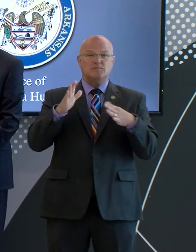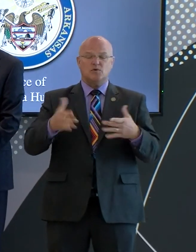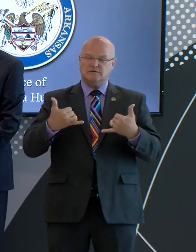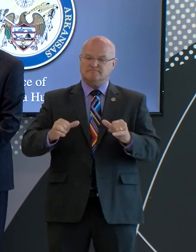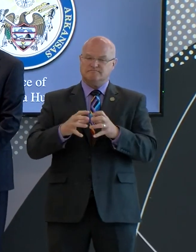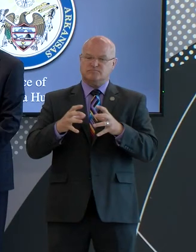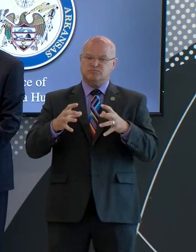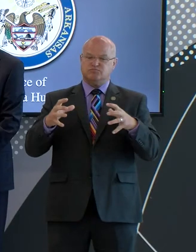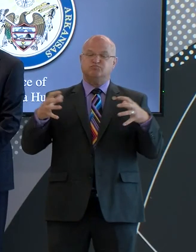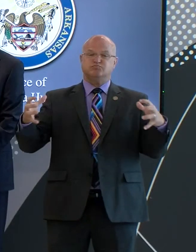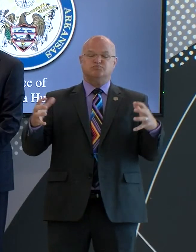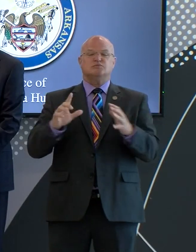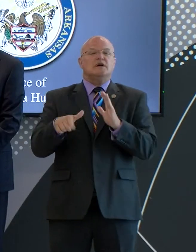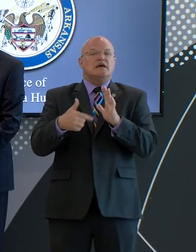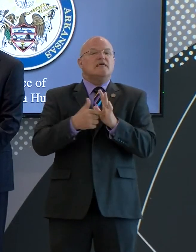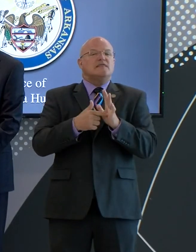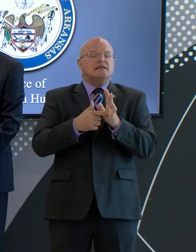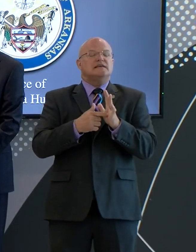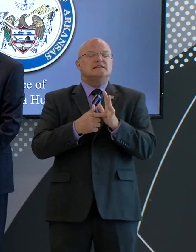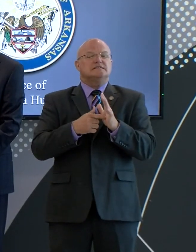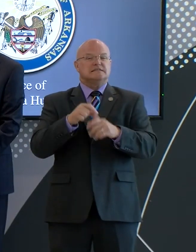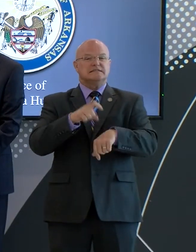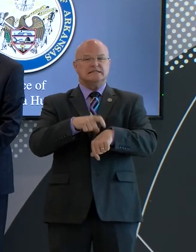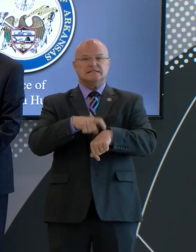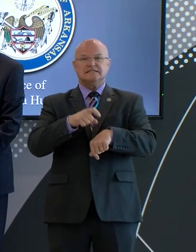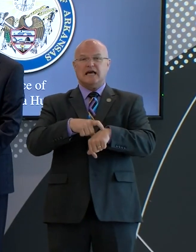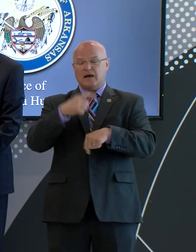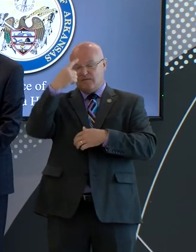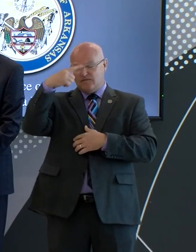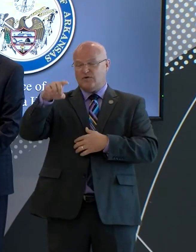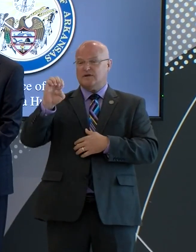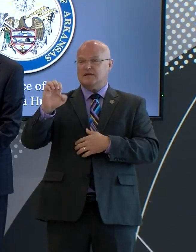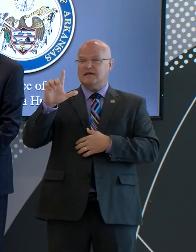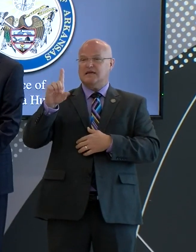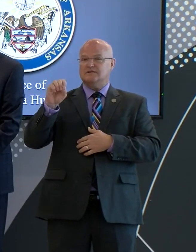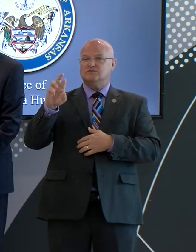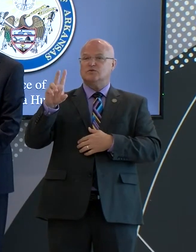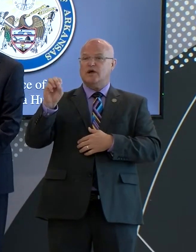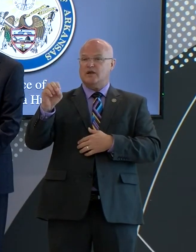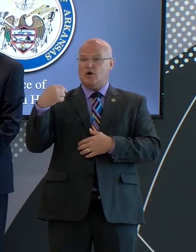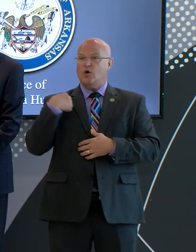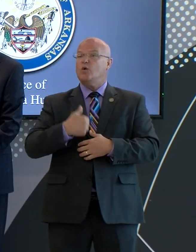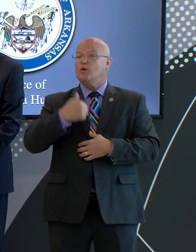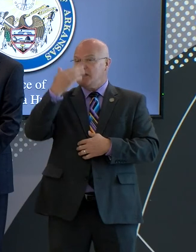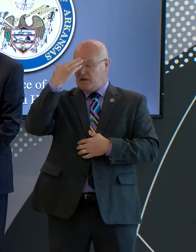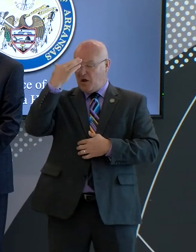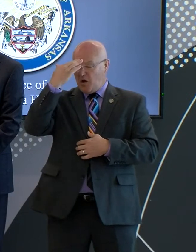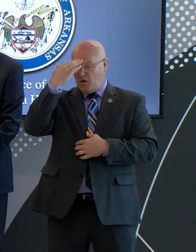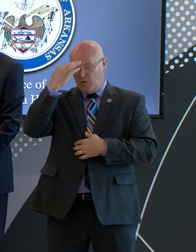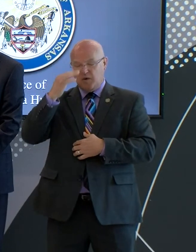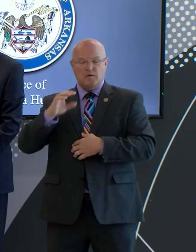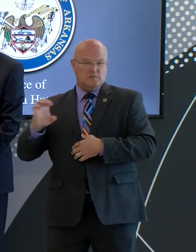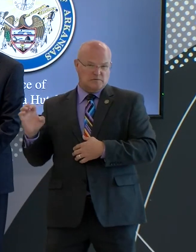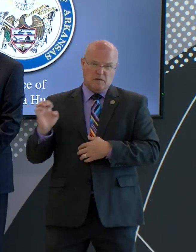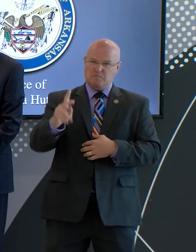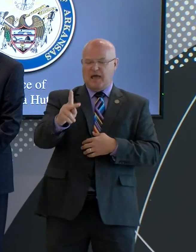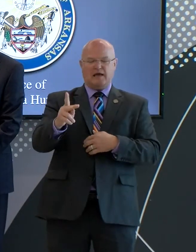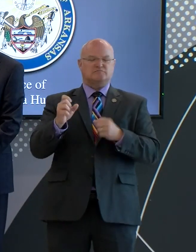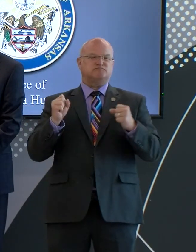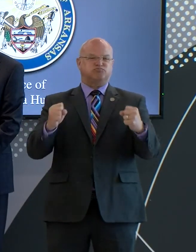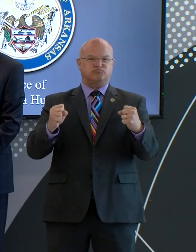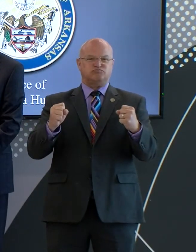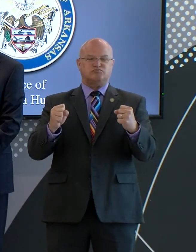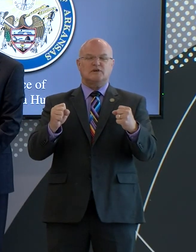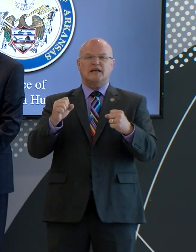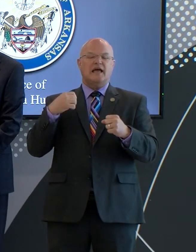growing. And so this is a time for El Dorado. I know that we will bounce back. Of course, the El Dorado Promise will